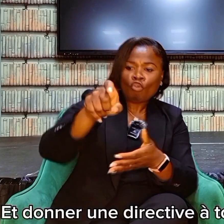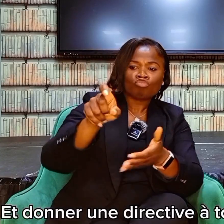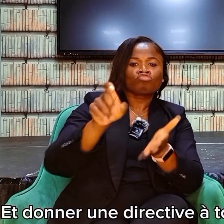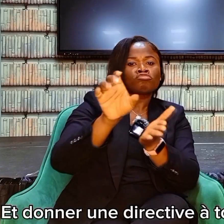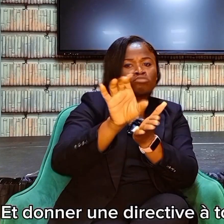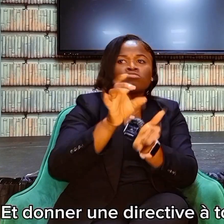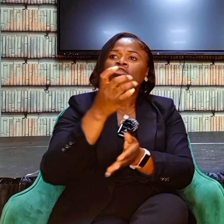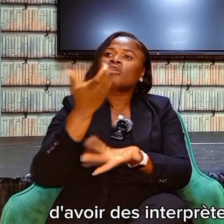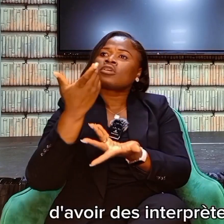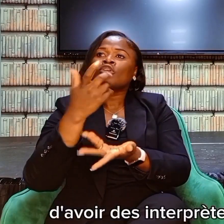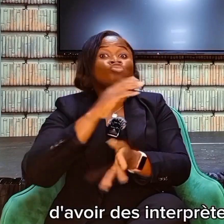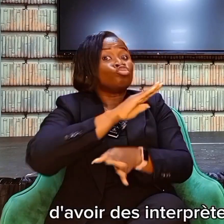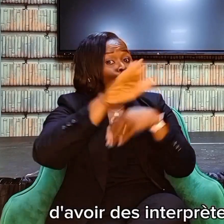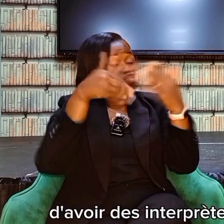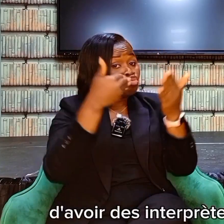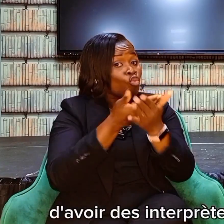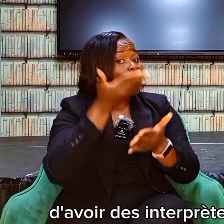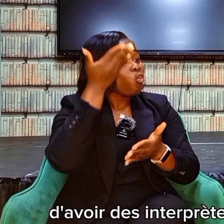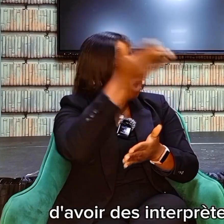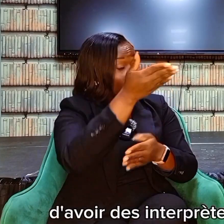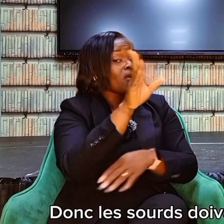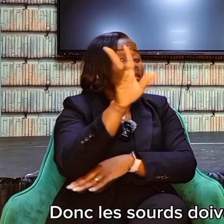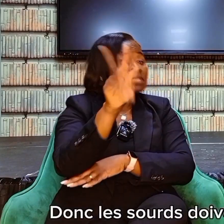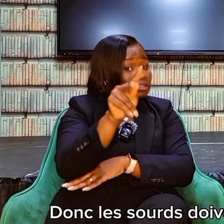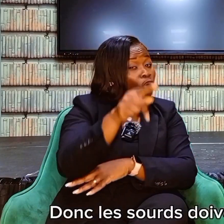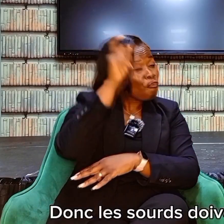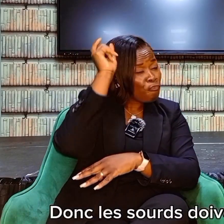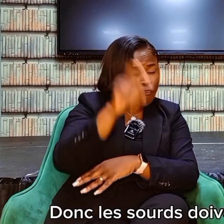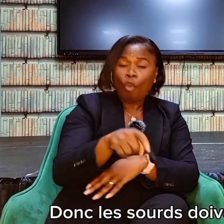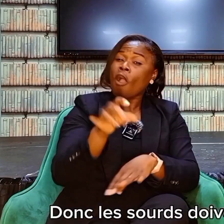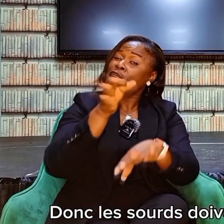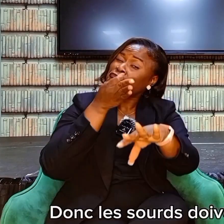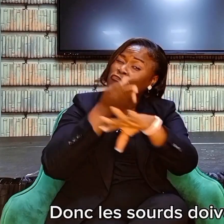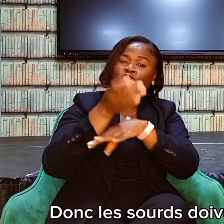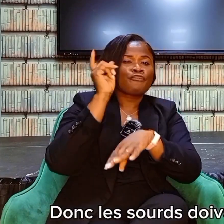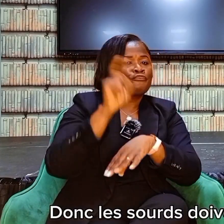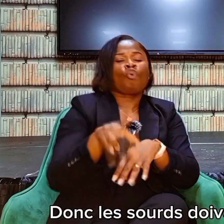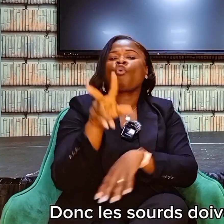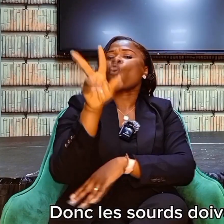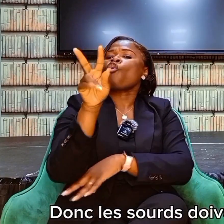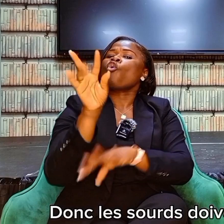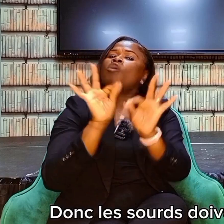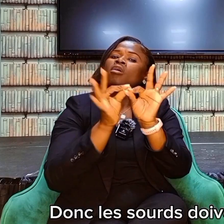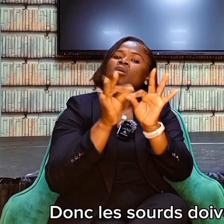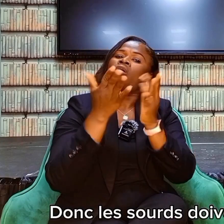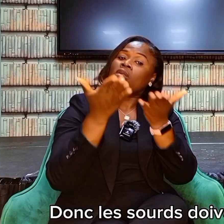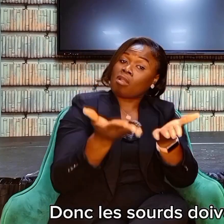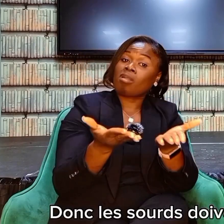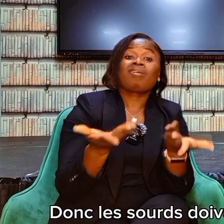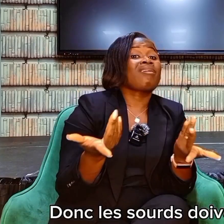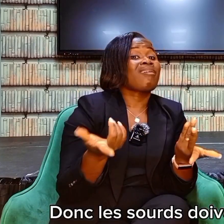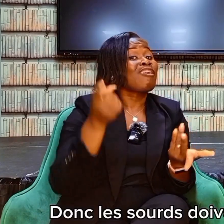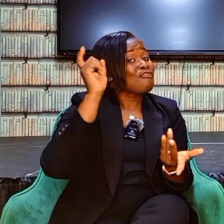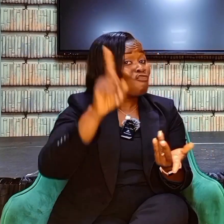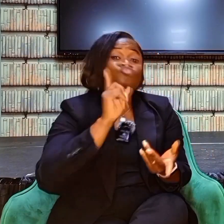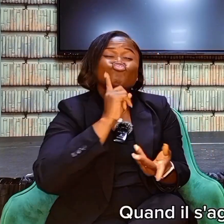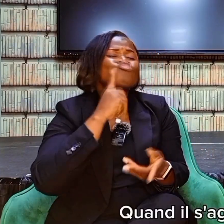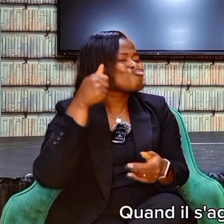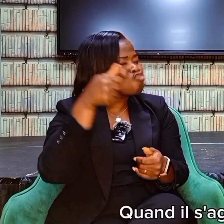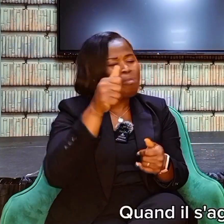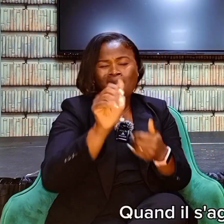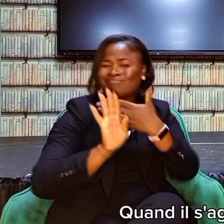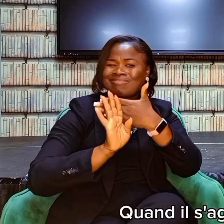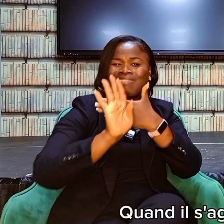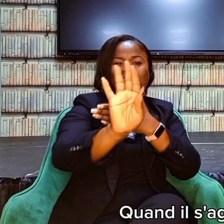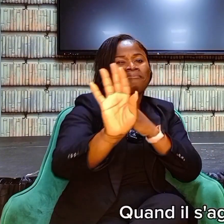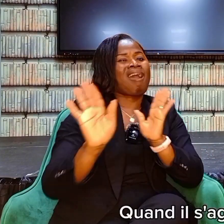media houses to have sign language interpreters. So the deaf people have to be at the forefront when it